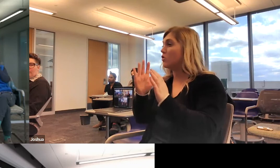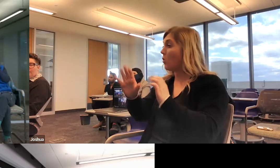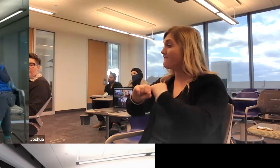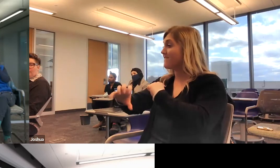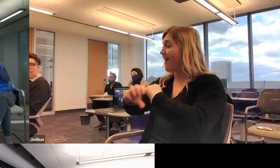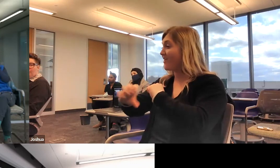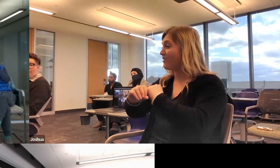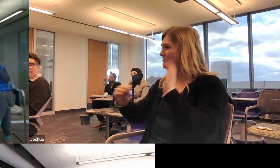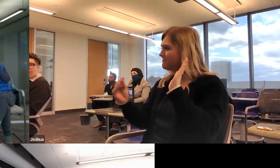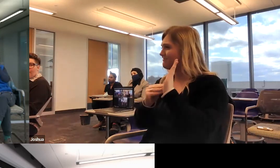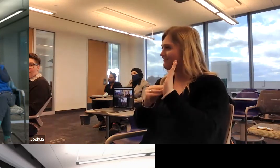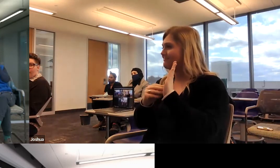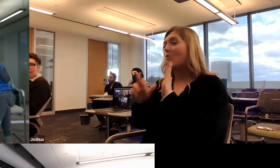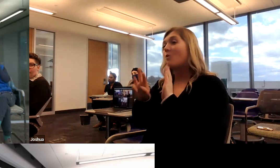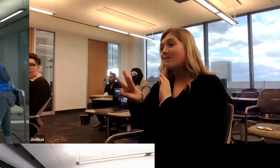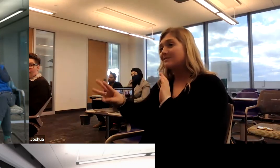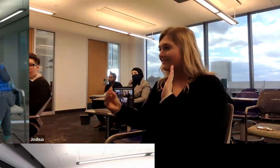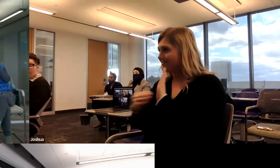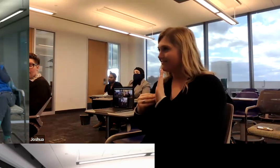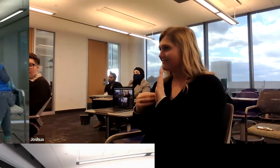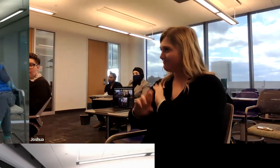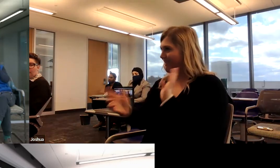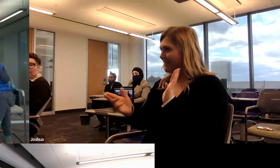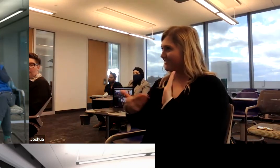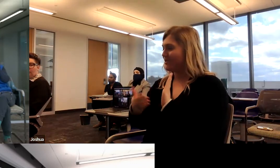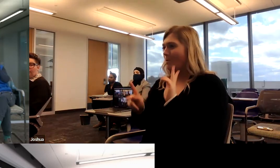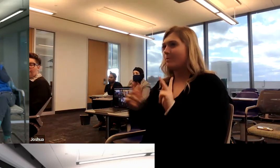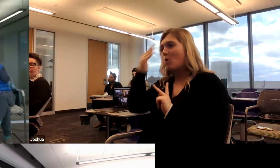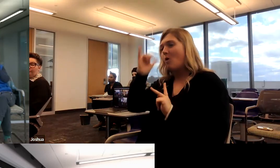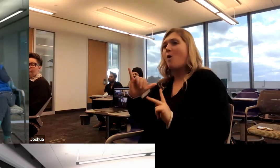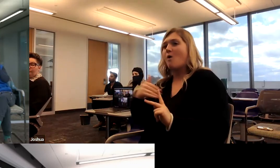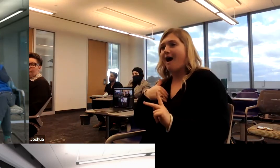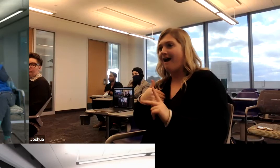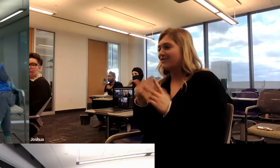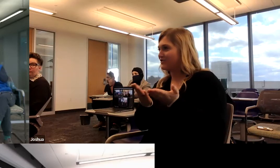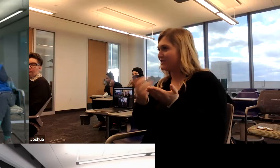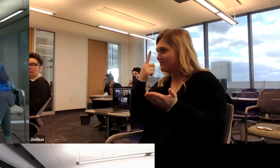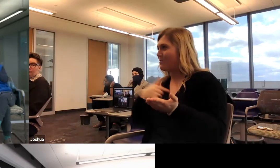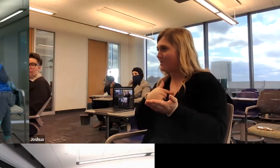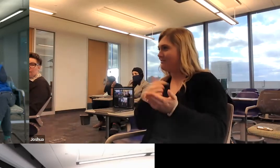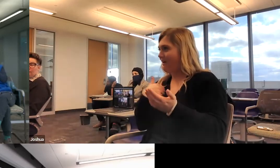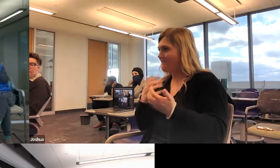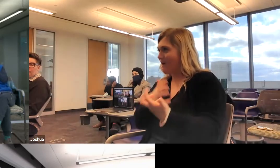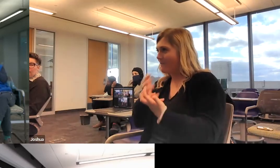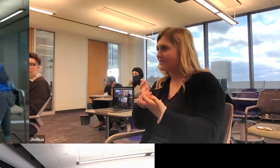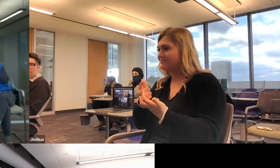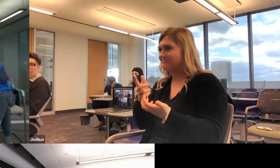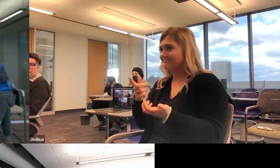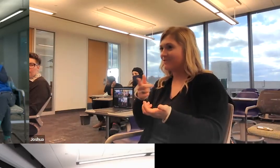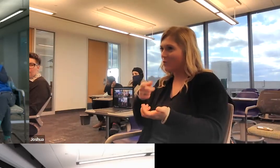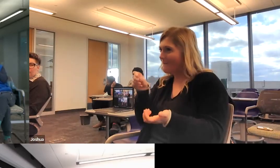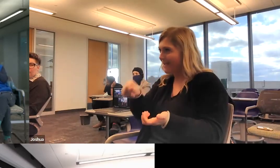your website that, you know, you've made the request, you might as well, and you know, you're paying for